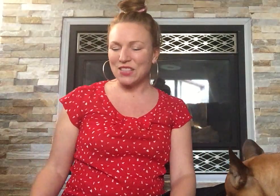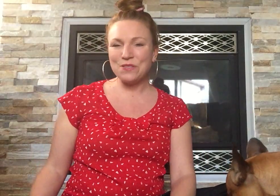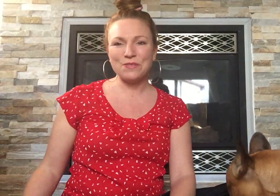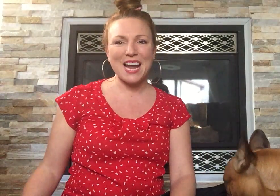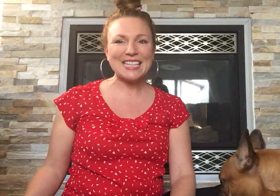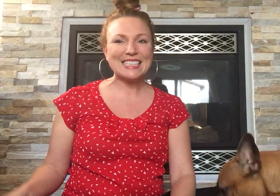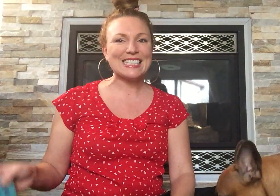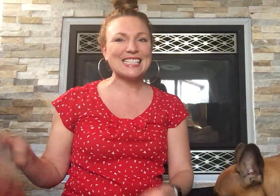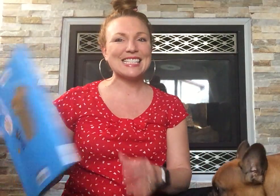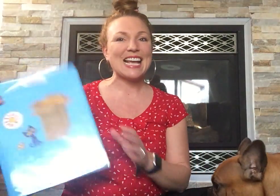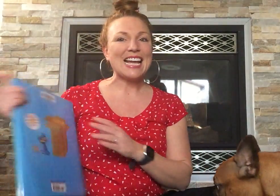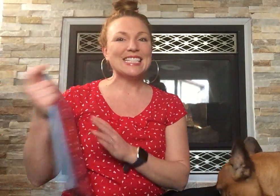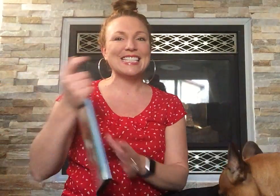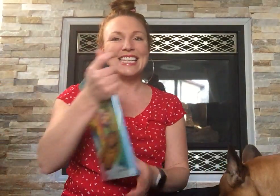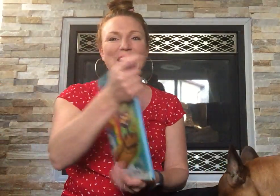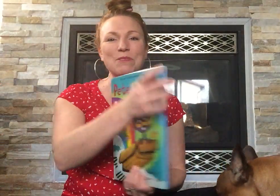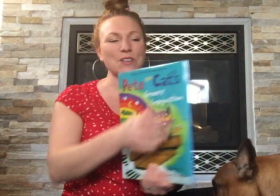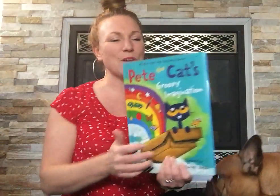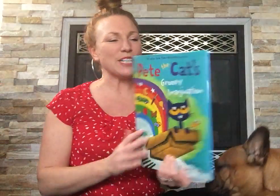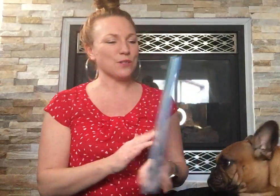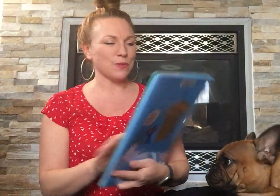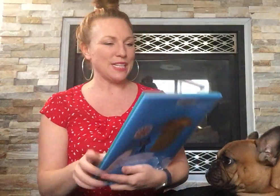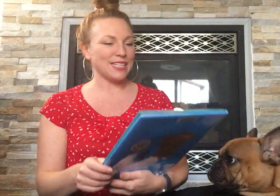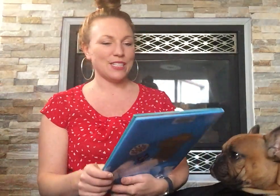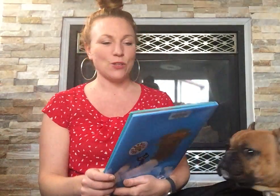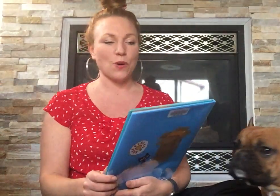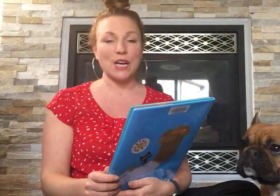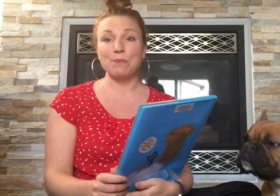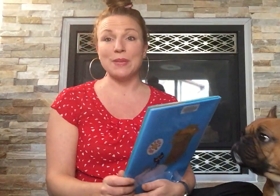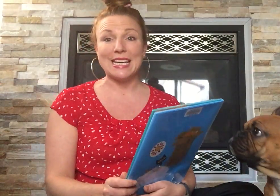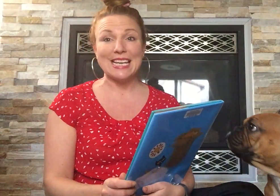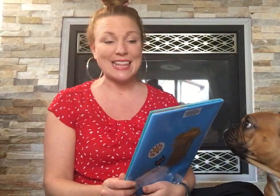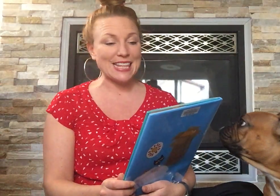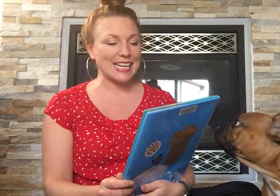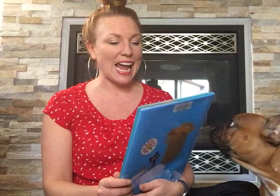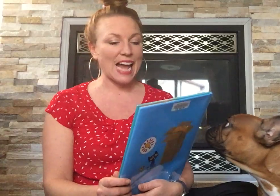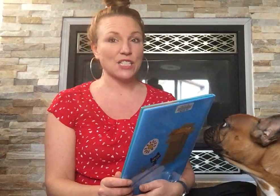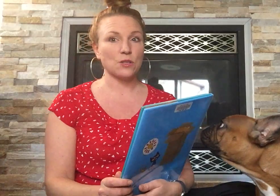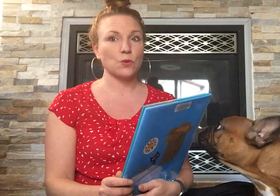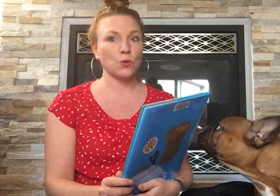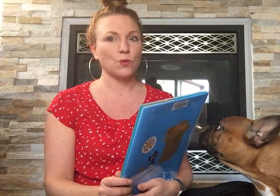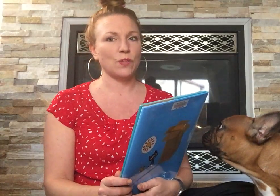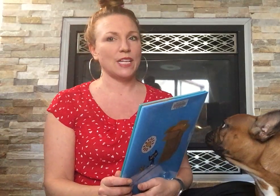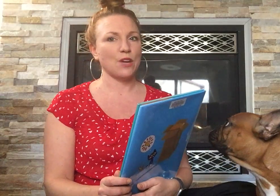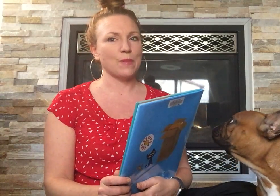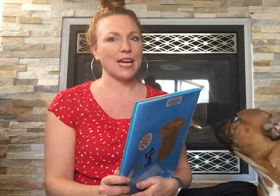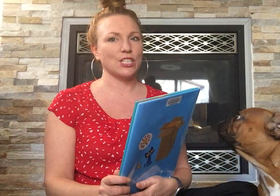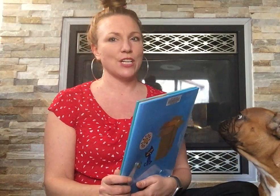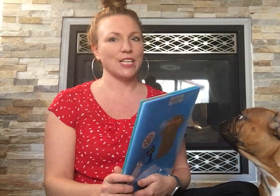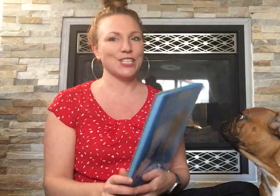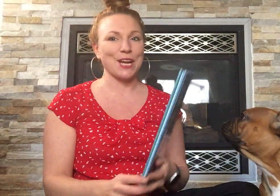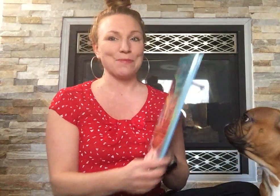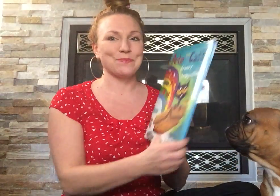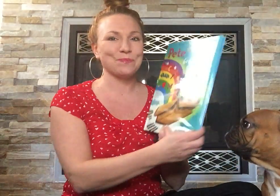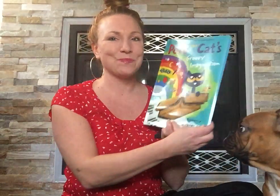Hello friends! Today we're going to read the story, Pete the Cat's Groovy Imagination.